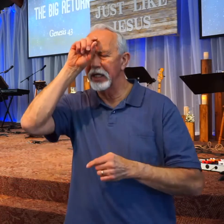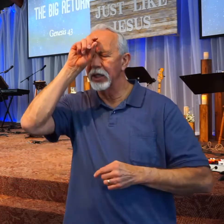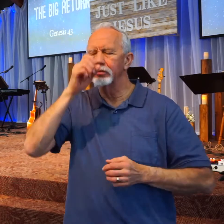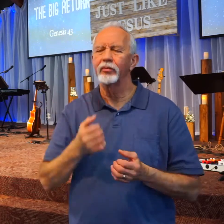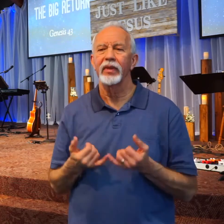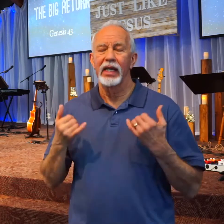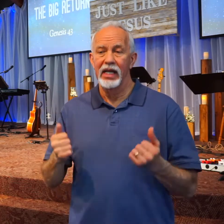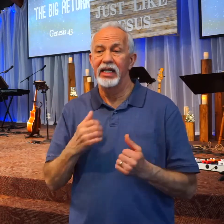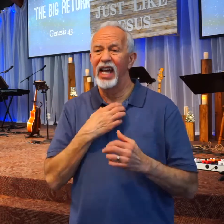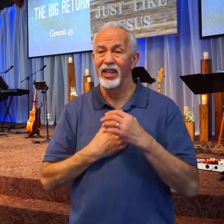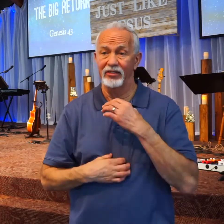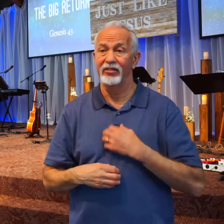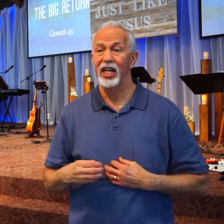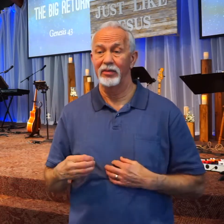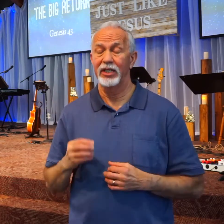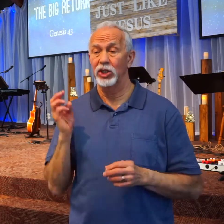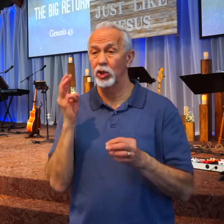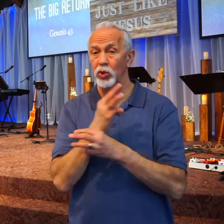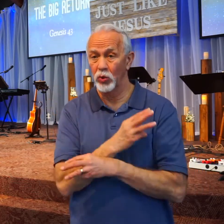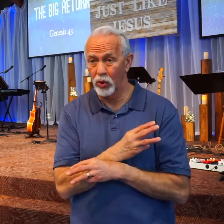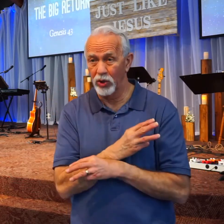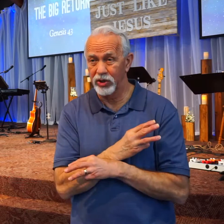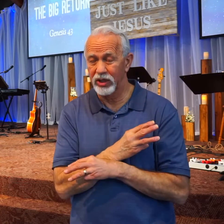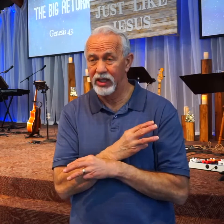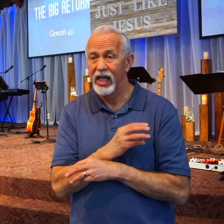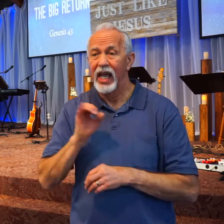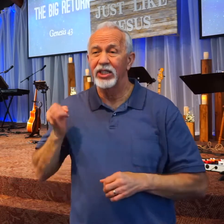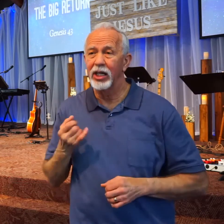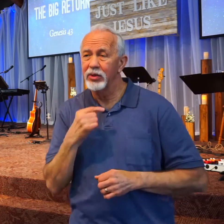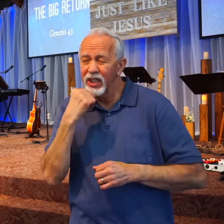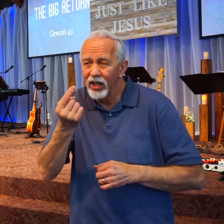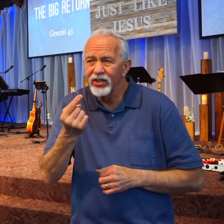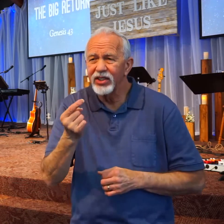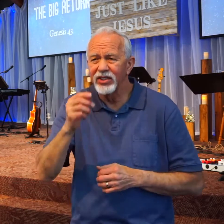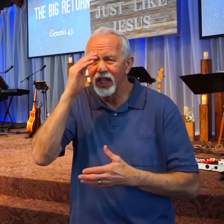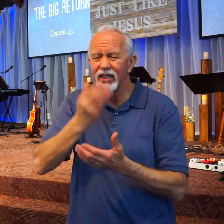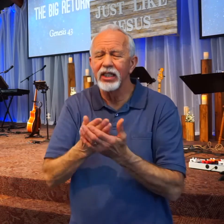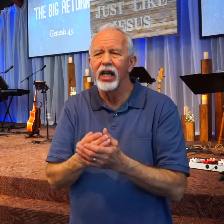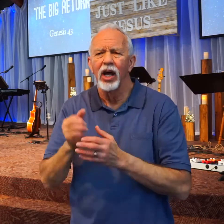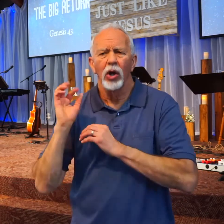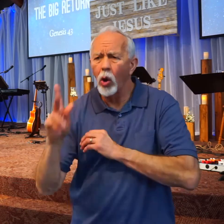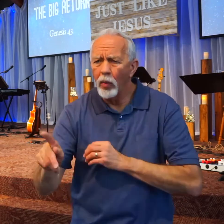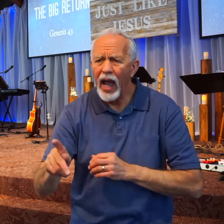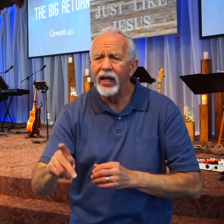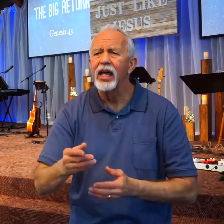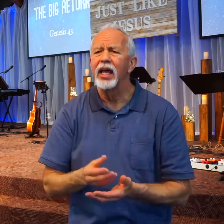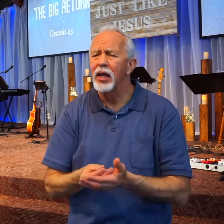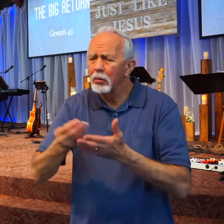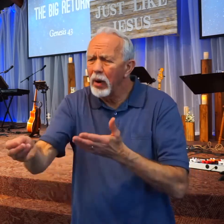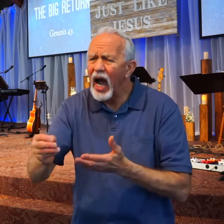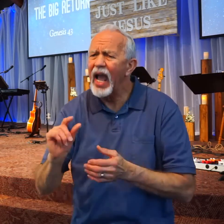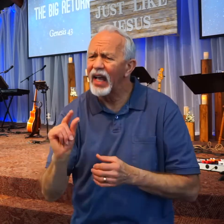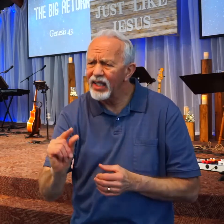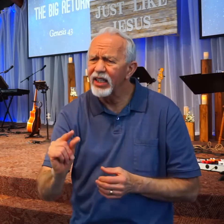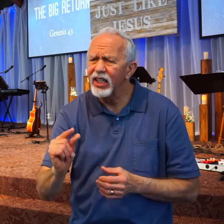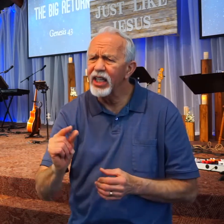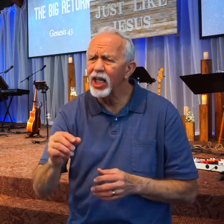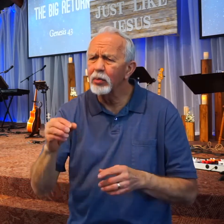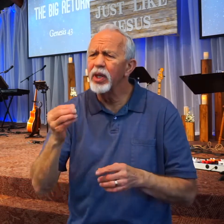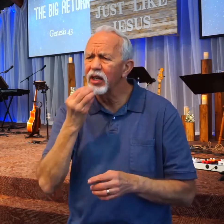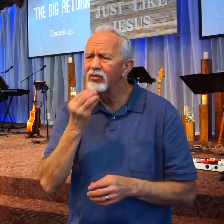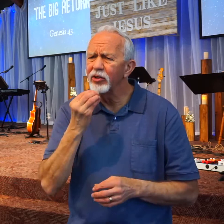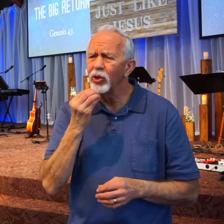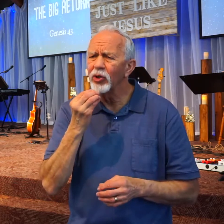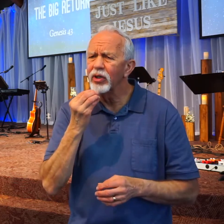the famine is even more severe, and so he tells his sons, go back and buy a little food. Now, that just stood out